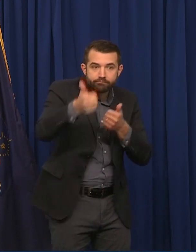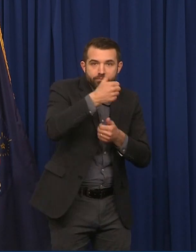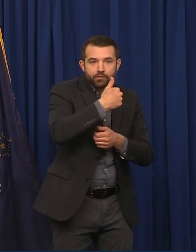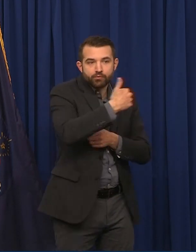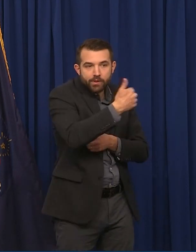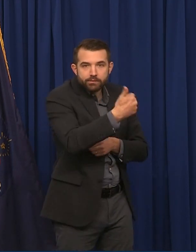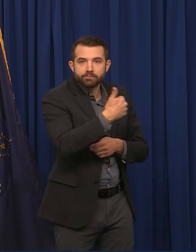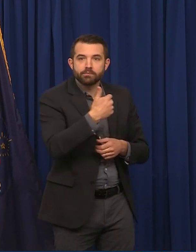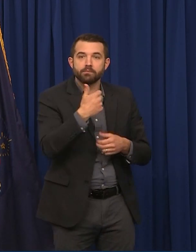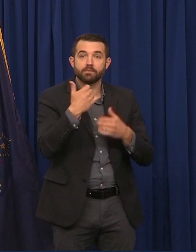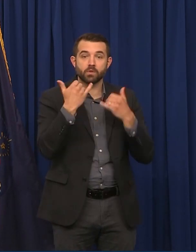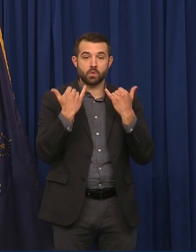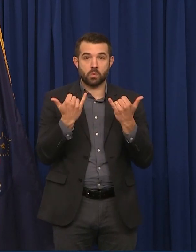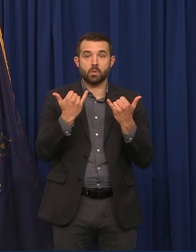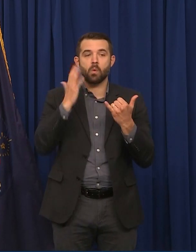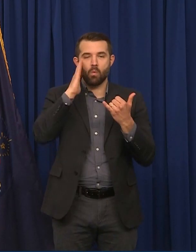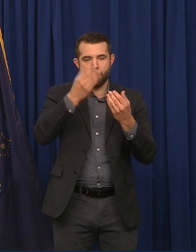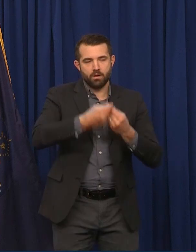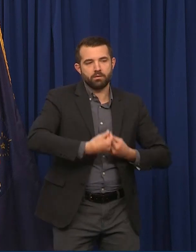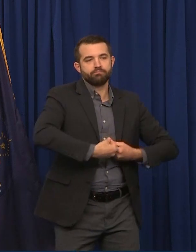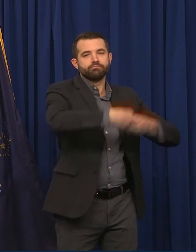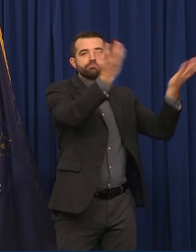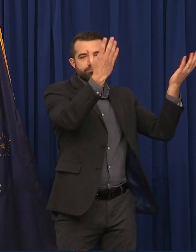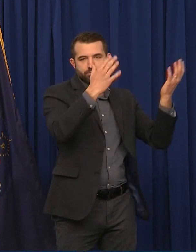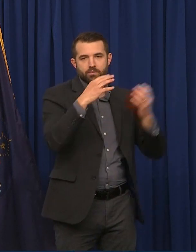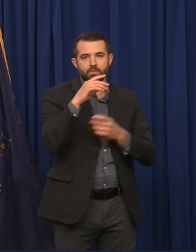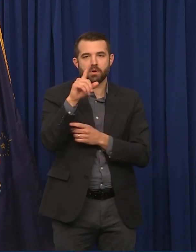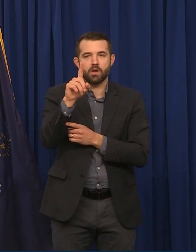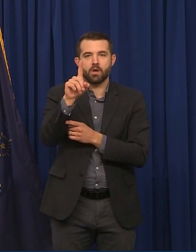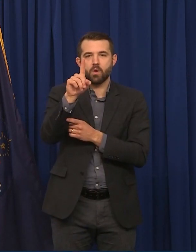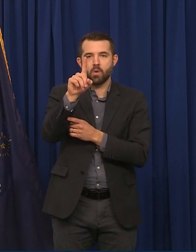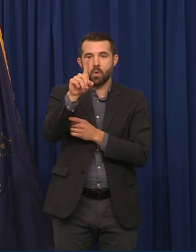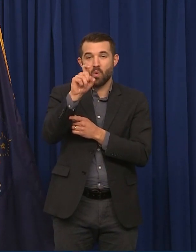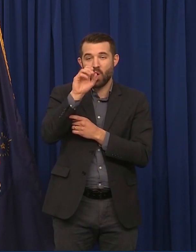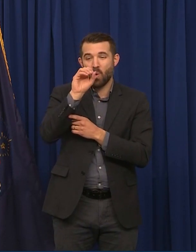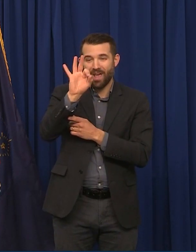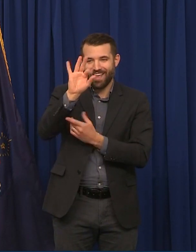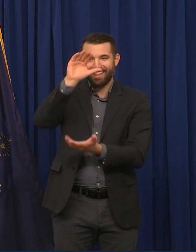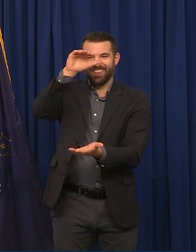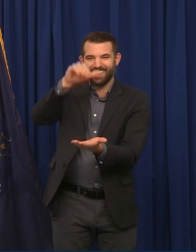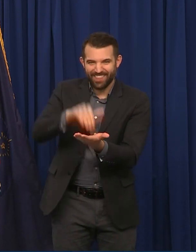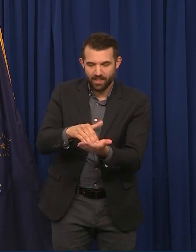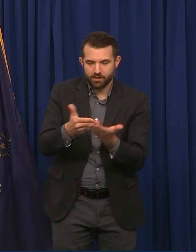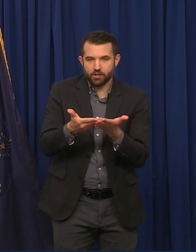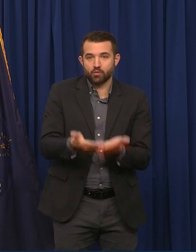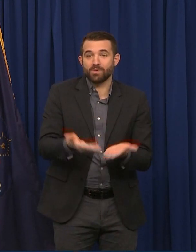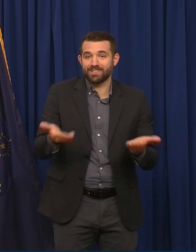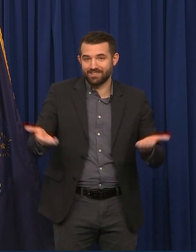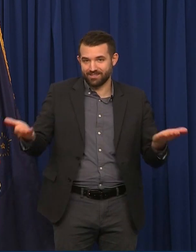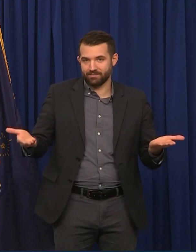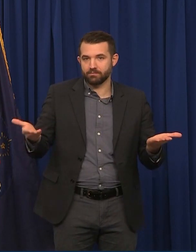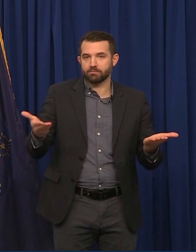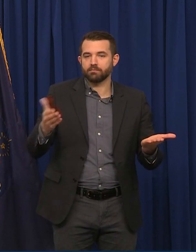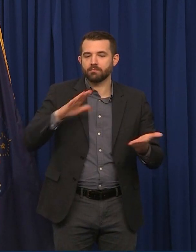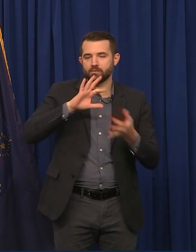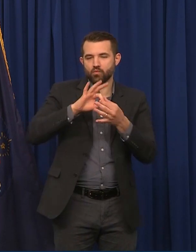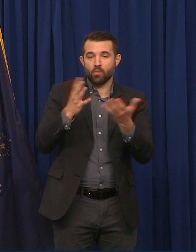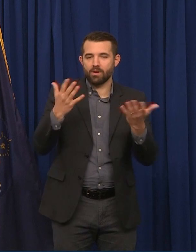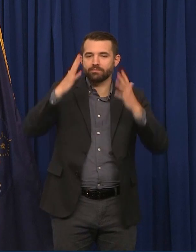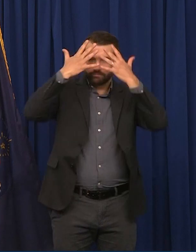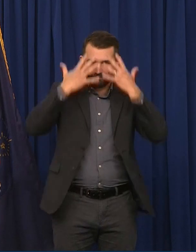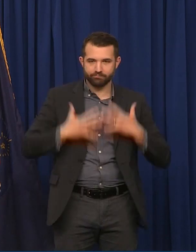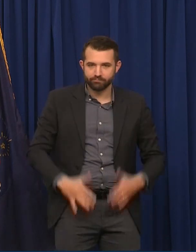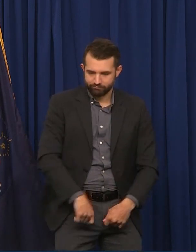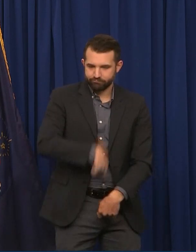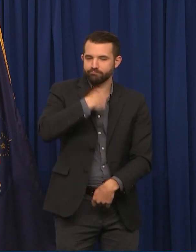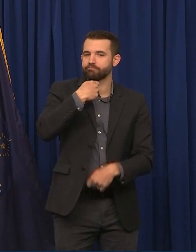over 109,000 pieces of protective equipment to healthcare workers and frontline responders